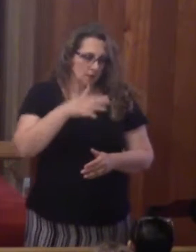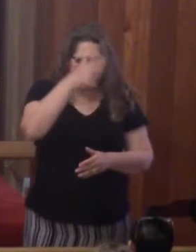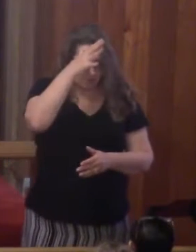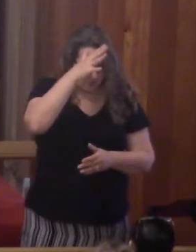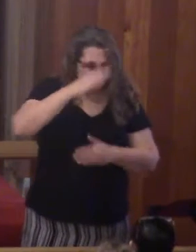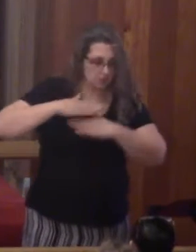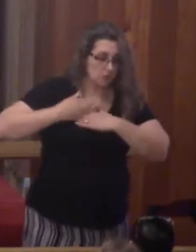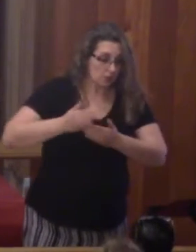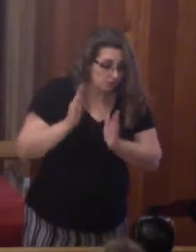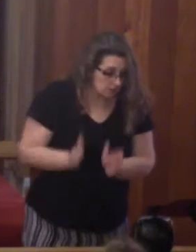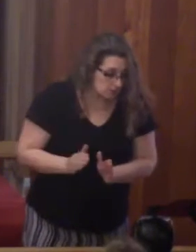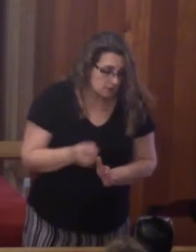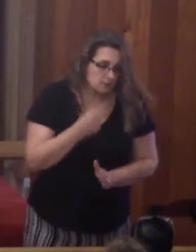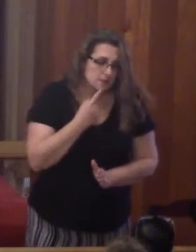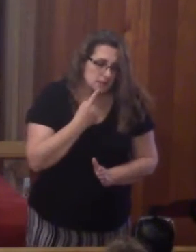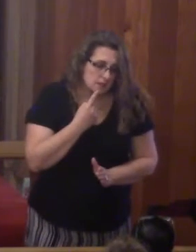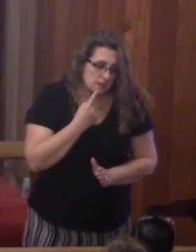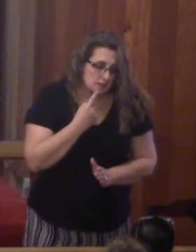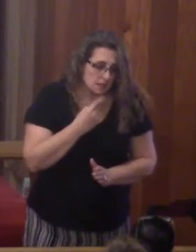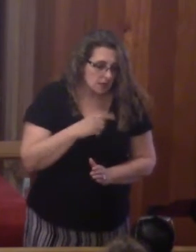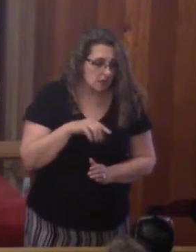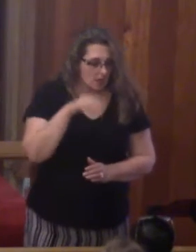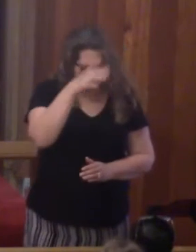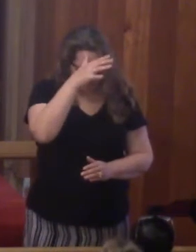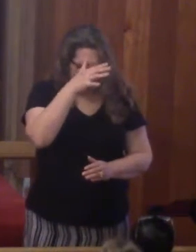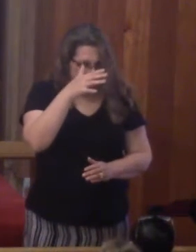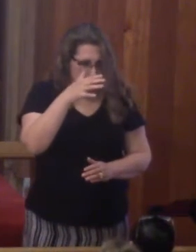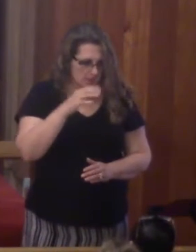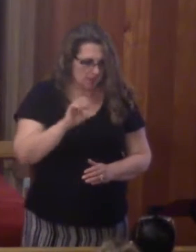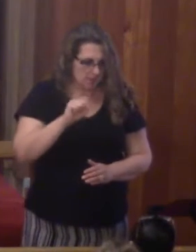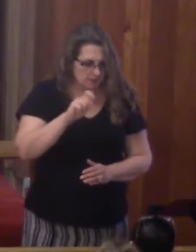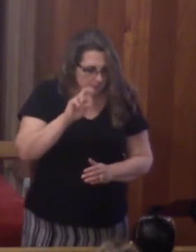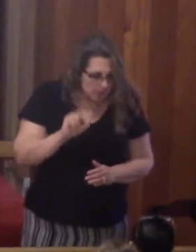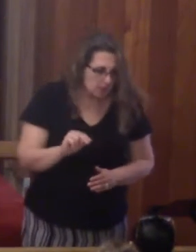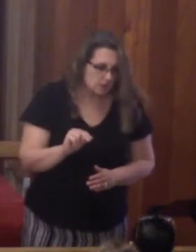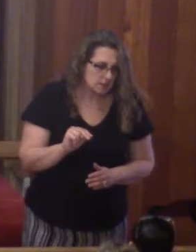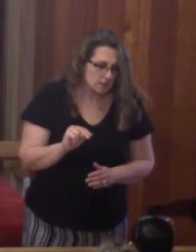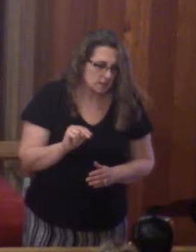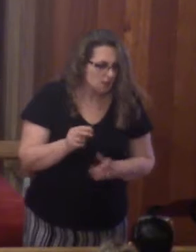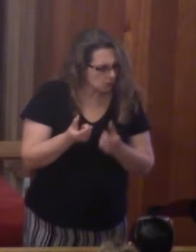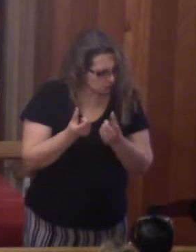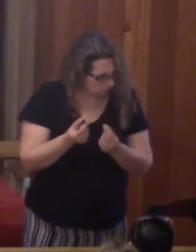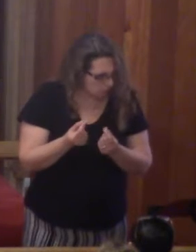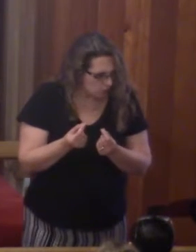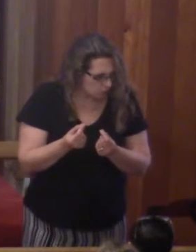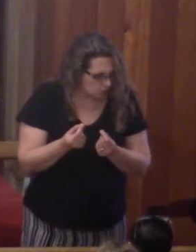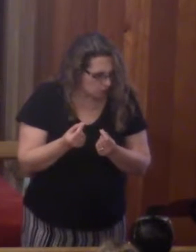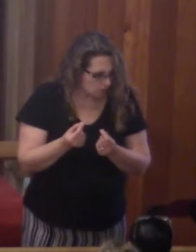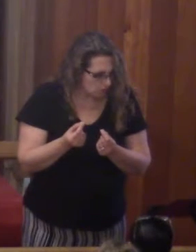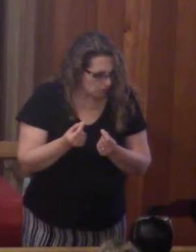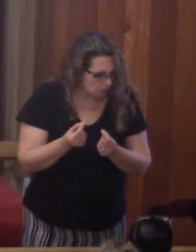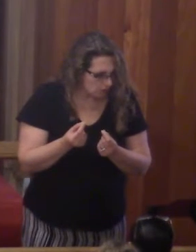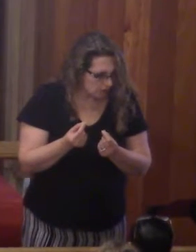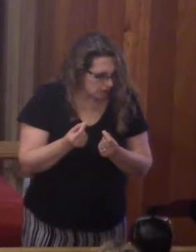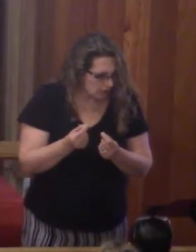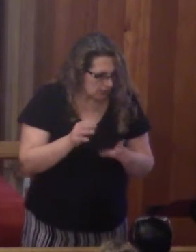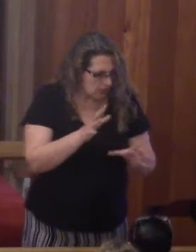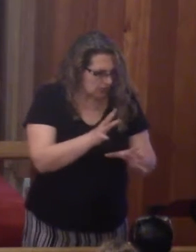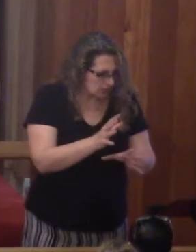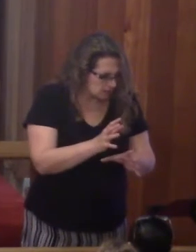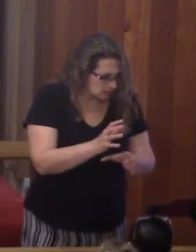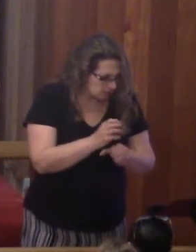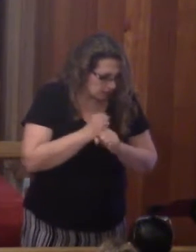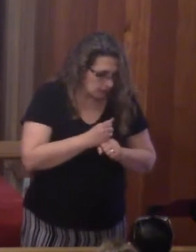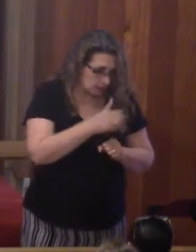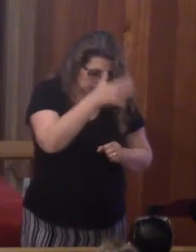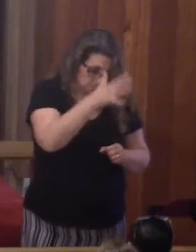this text, saying, the Samaritan totally inconvenienced himself to the point of taking him, meaning the